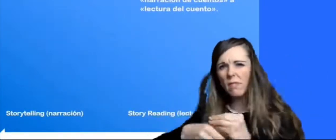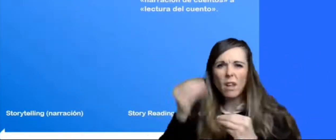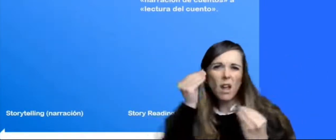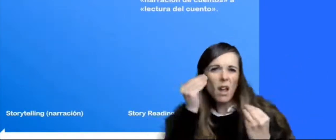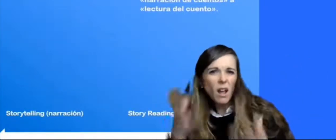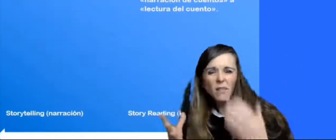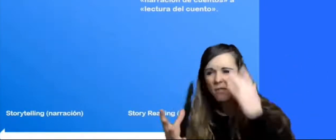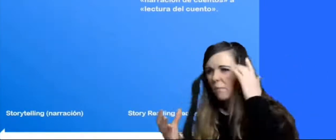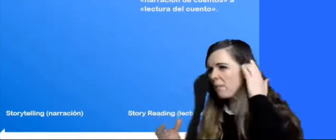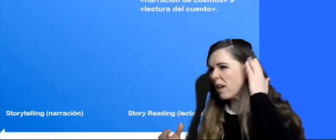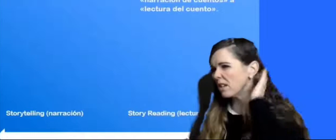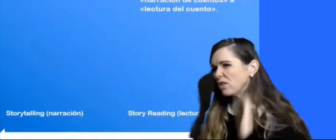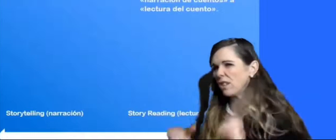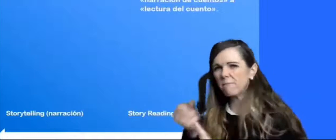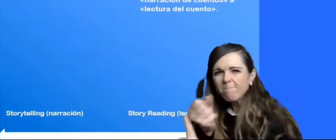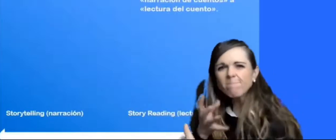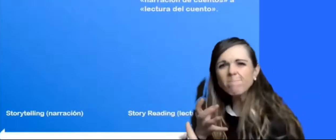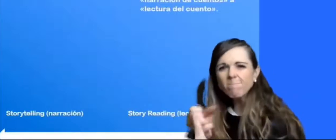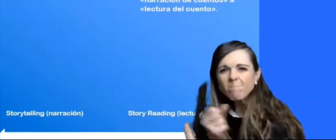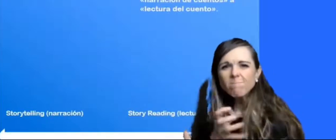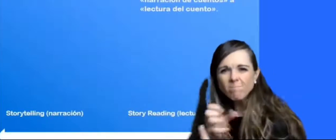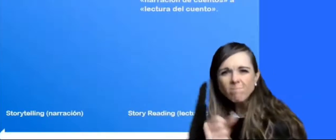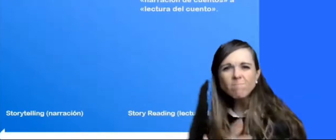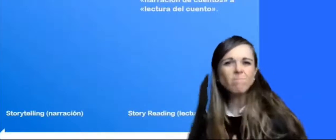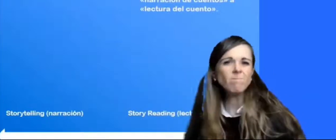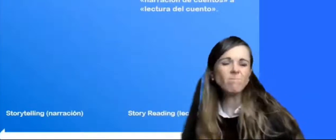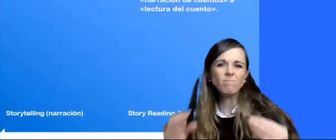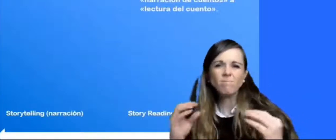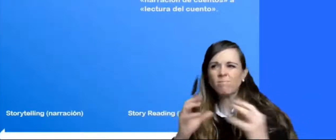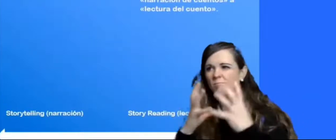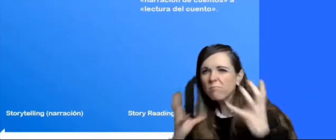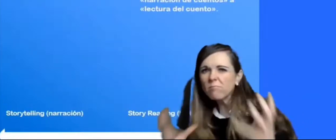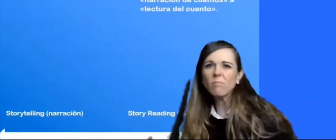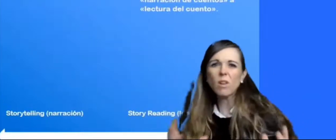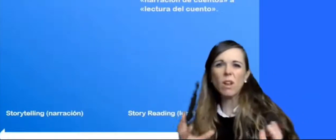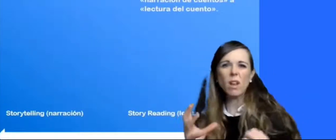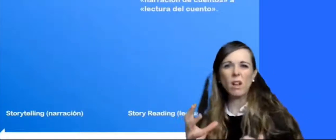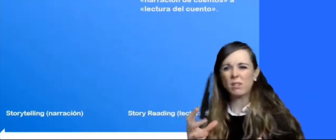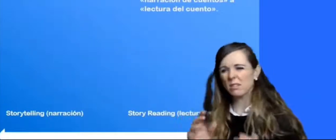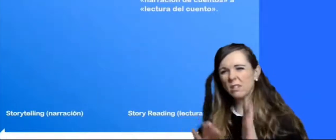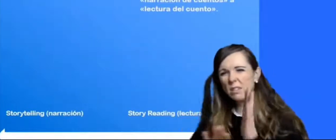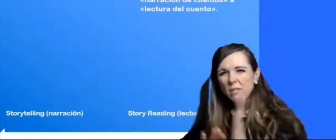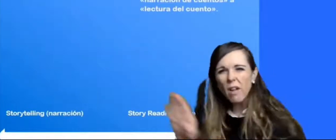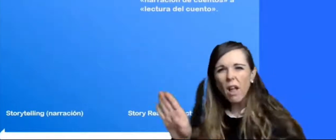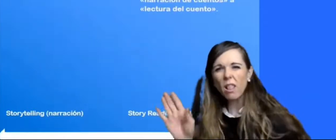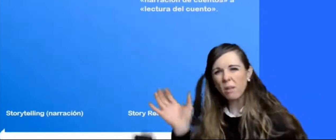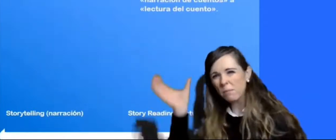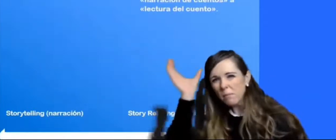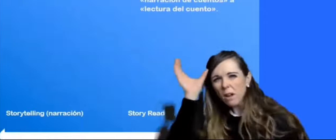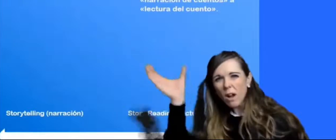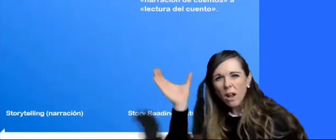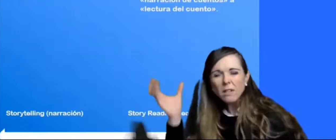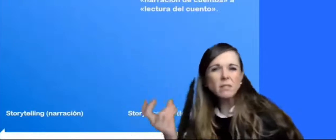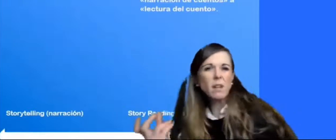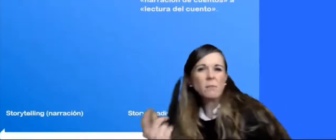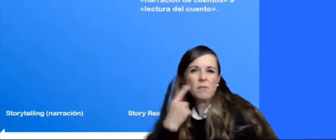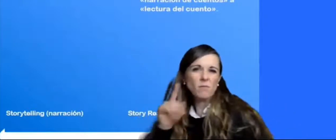there may be a lot of extra added information, expanded upon concepts.